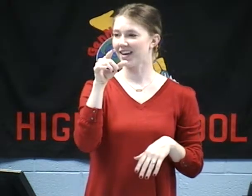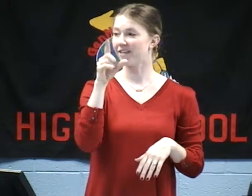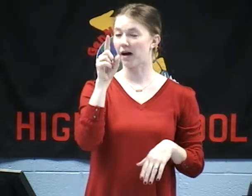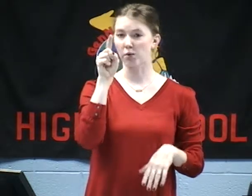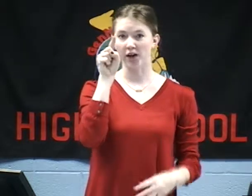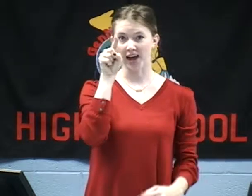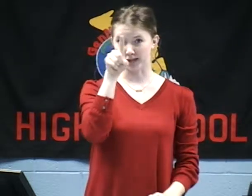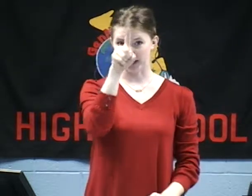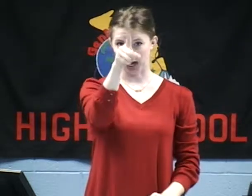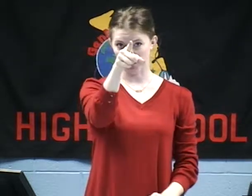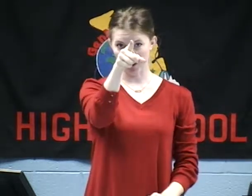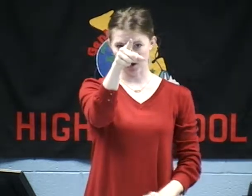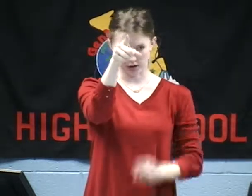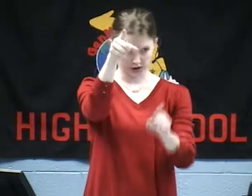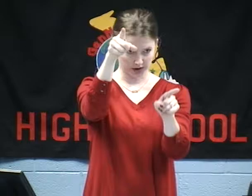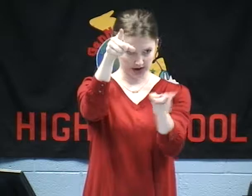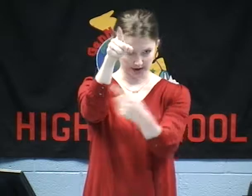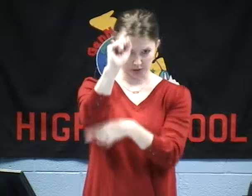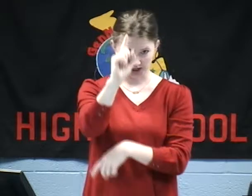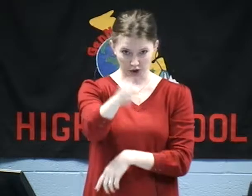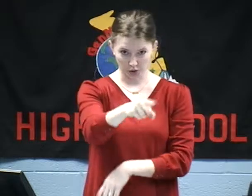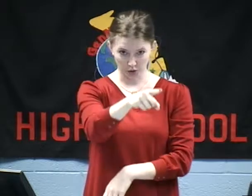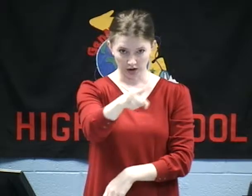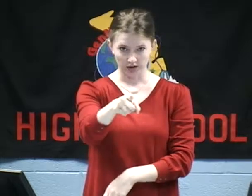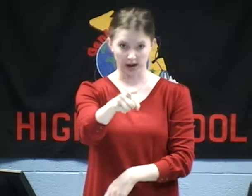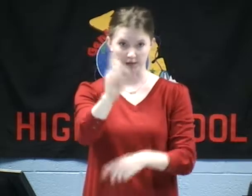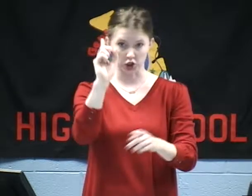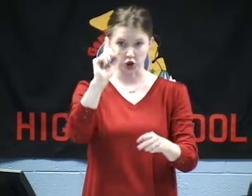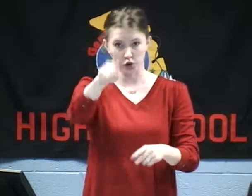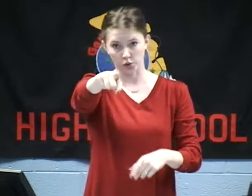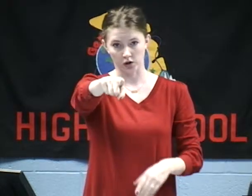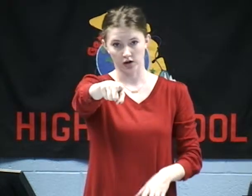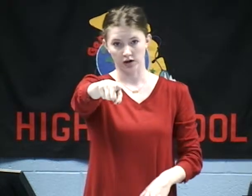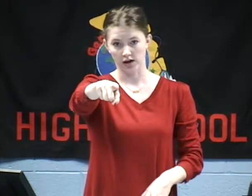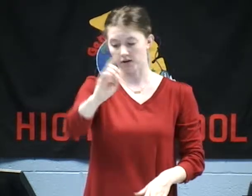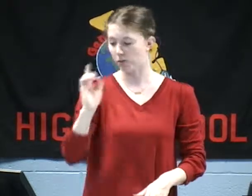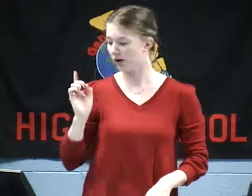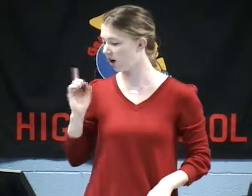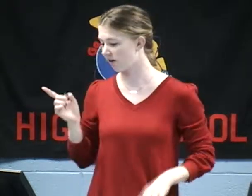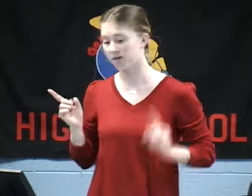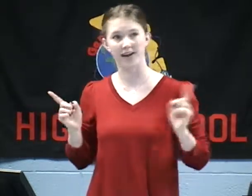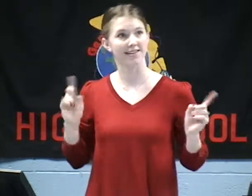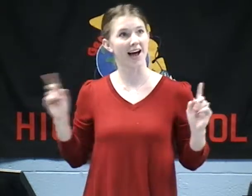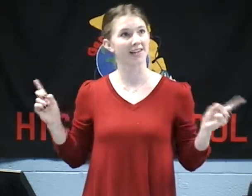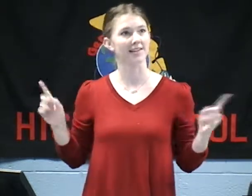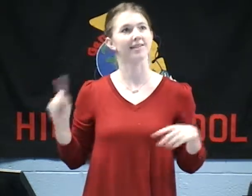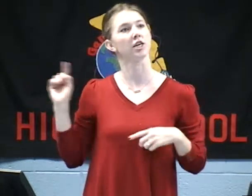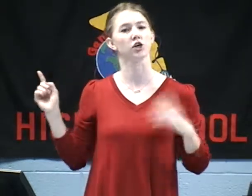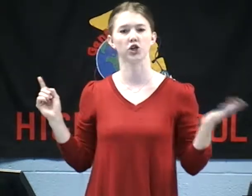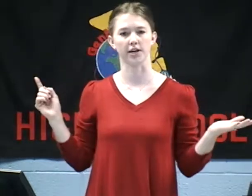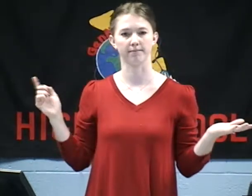If I point at the camera, or you guys, I point at you, that means you. If I'm pointing off to my sides, that's he or she.